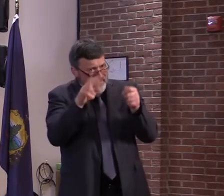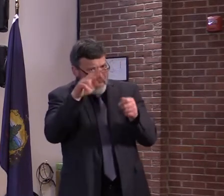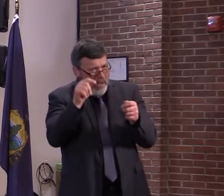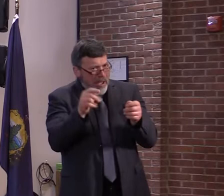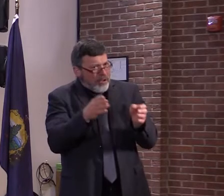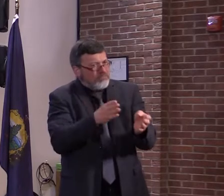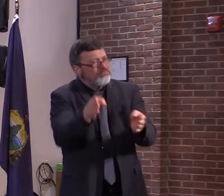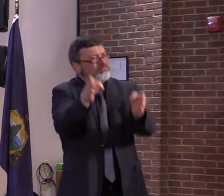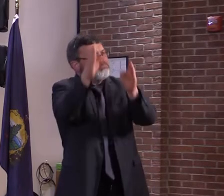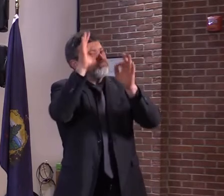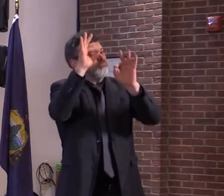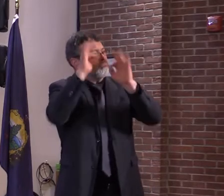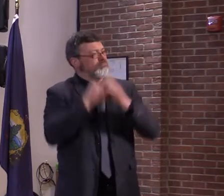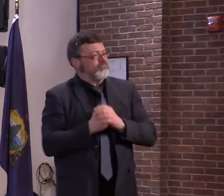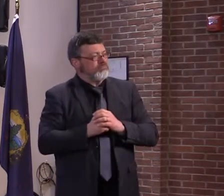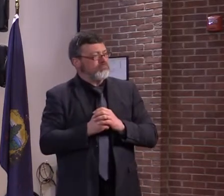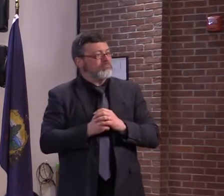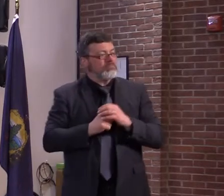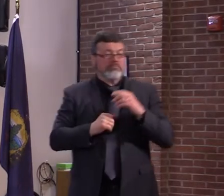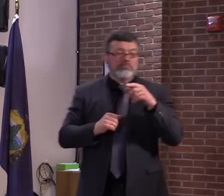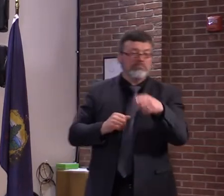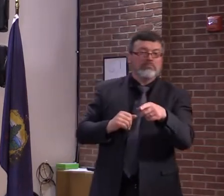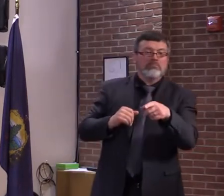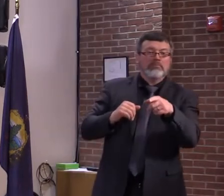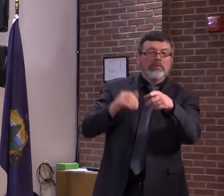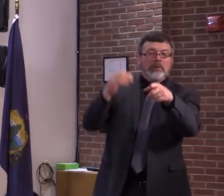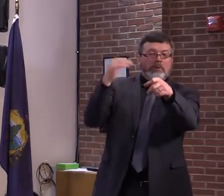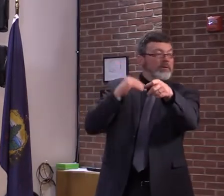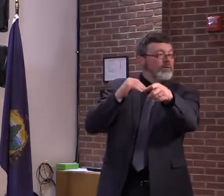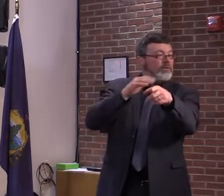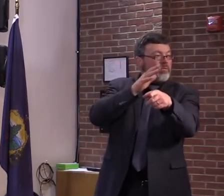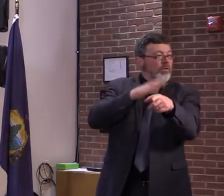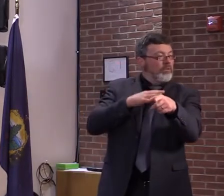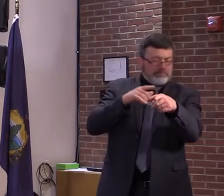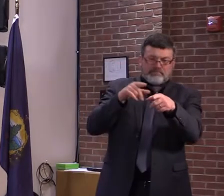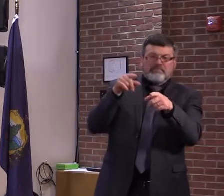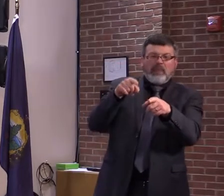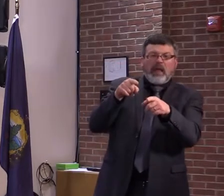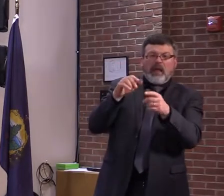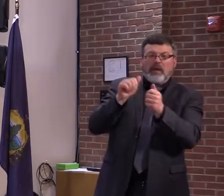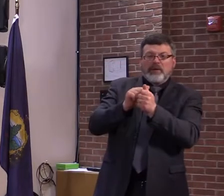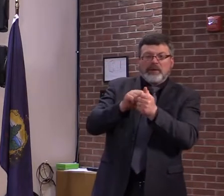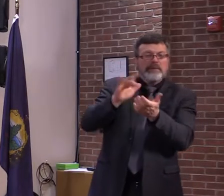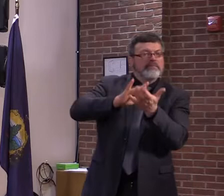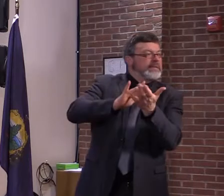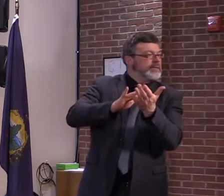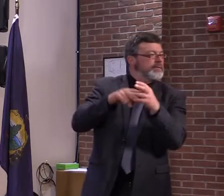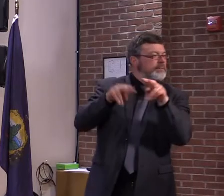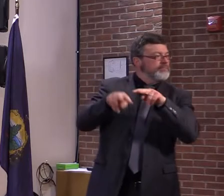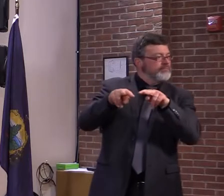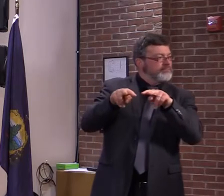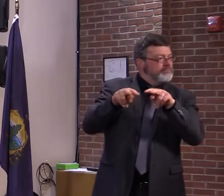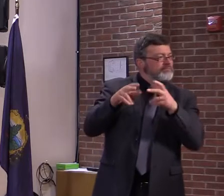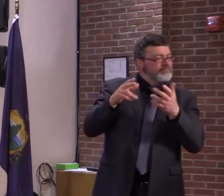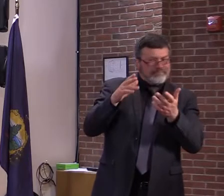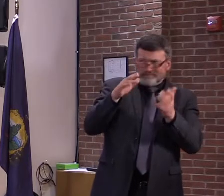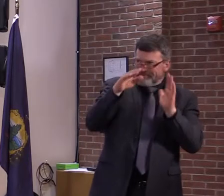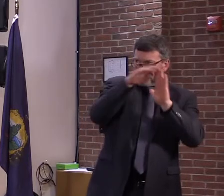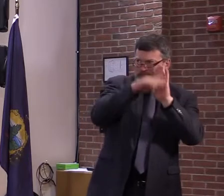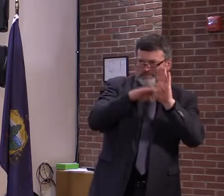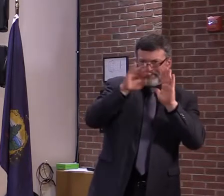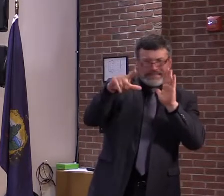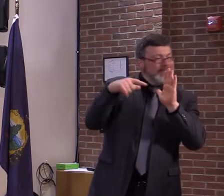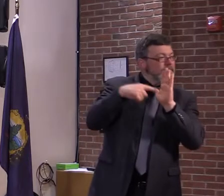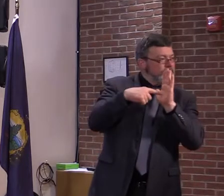Governor, on the medical monitoring bill, do you expect to sign that? And if so, what's different about this version than the other